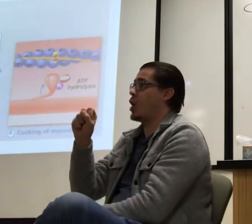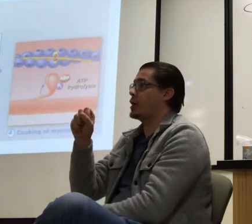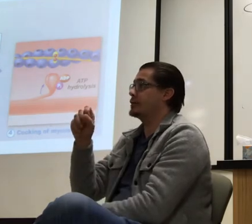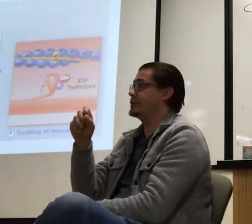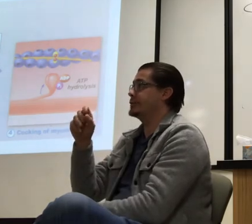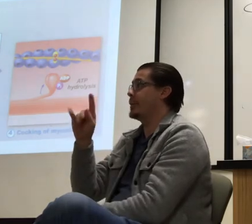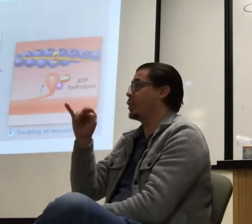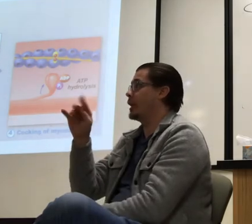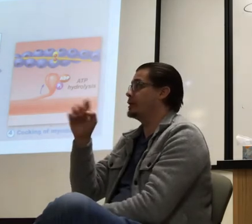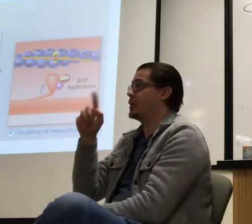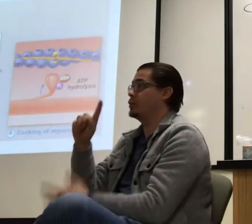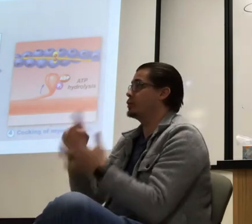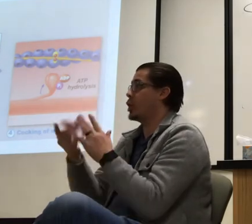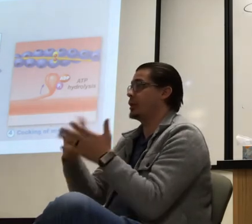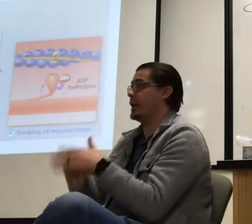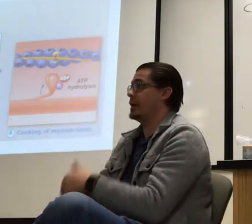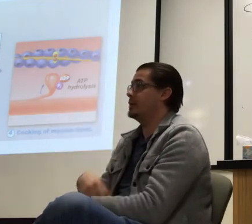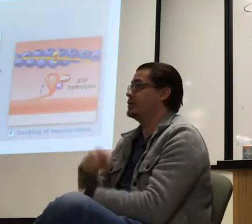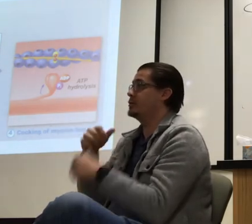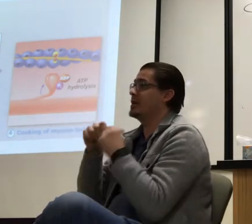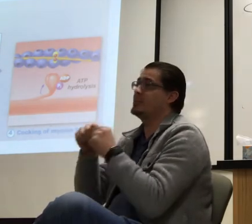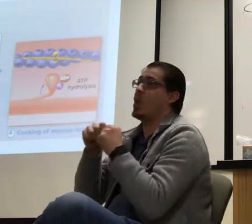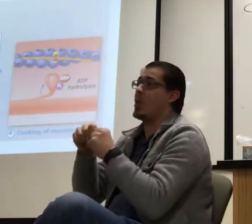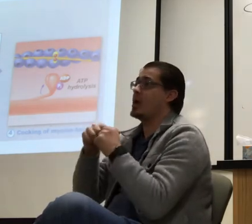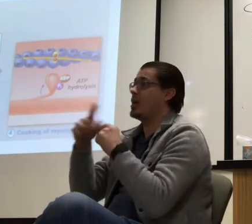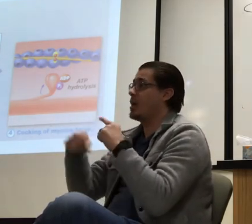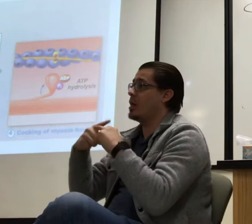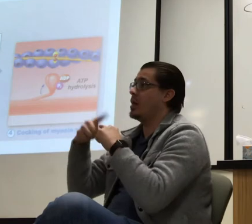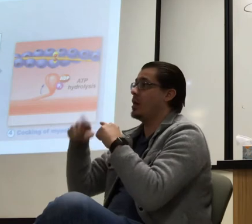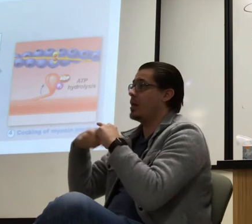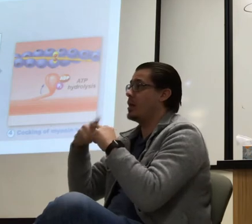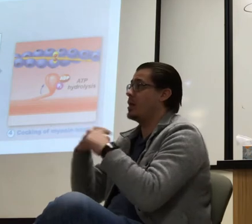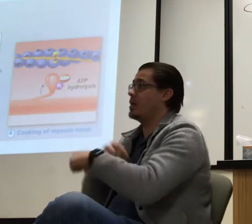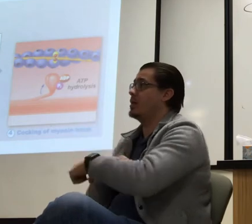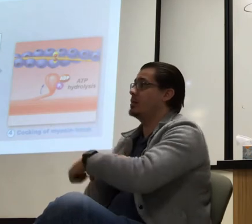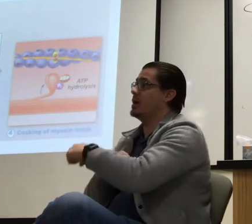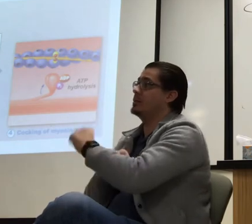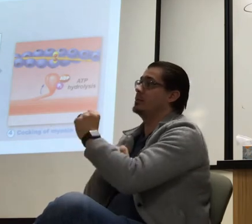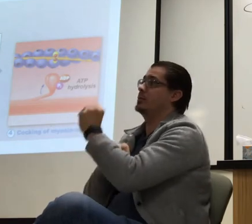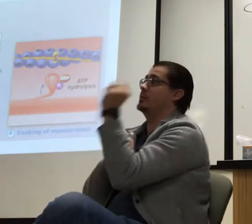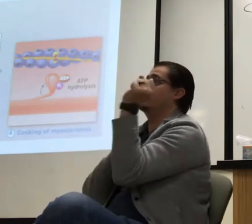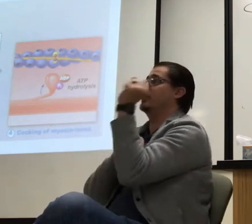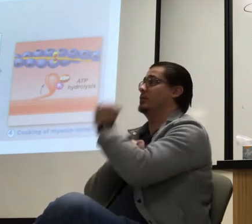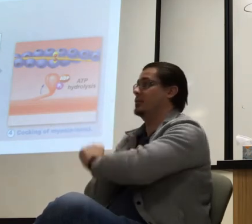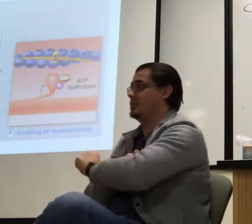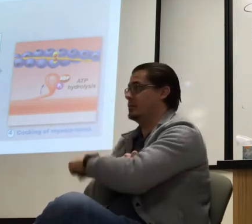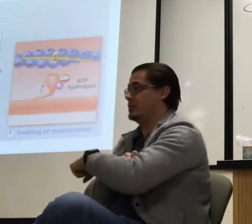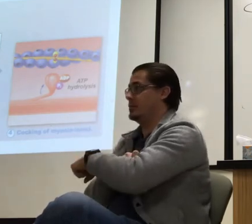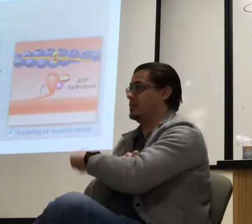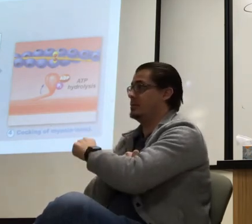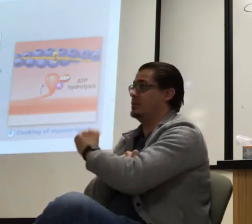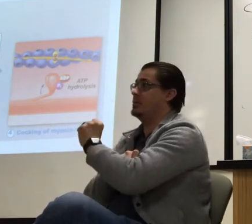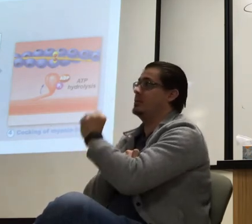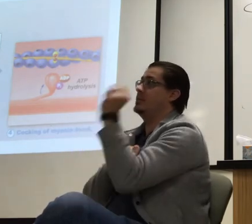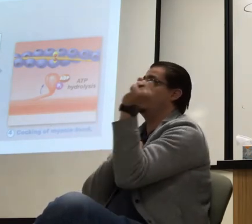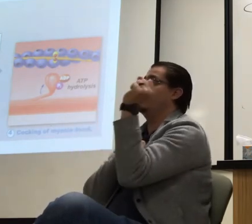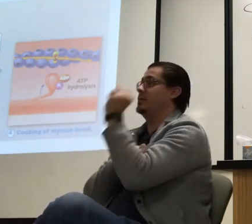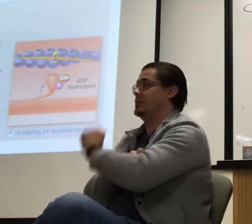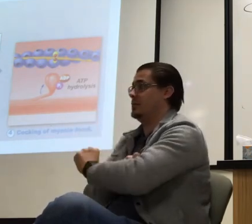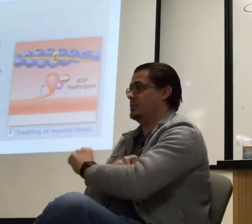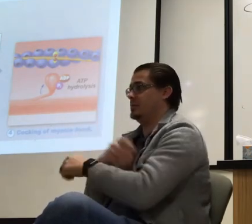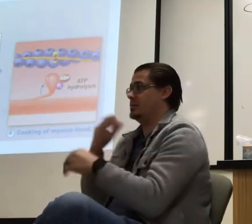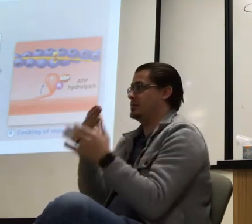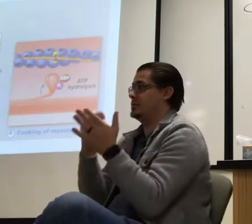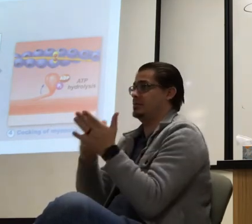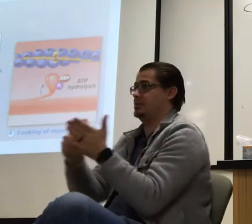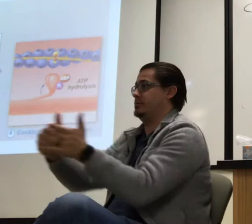going and going and going. It's basically attach, pull, release, and just keeps repeating. Another way you